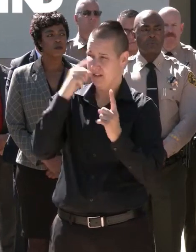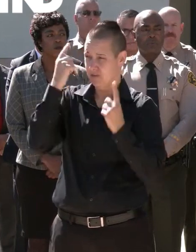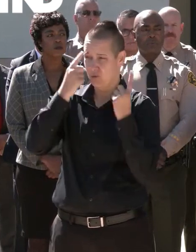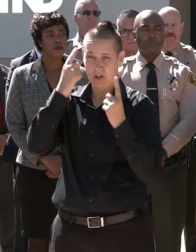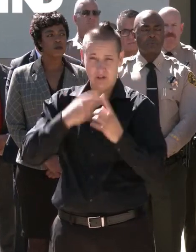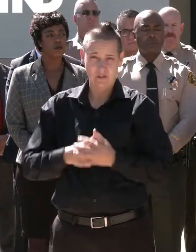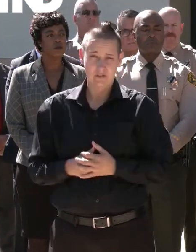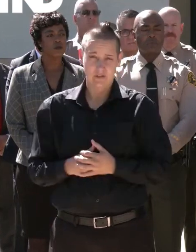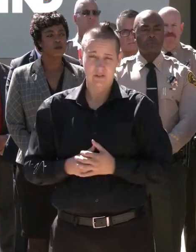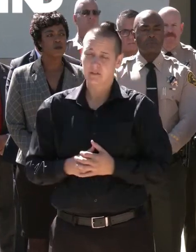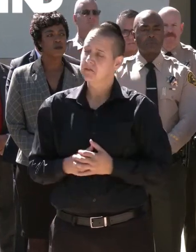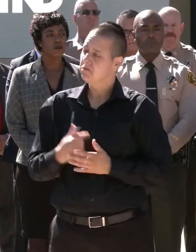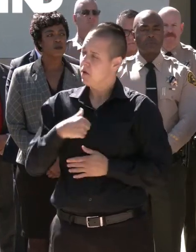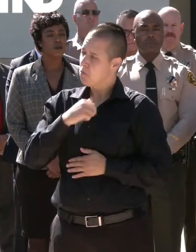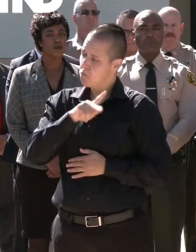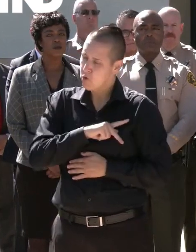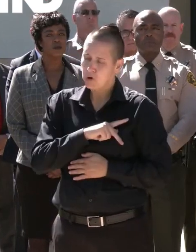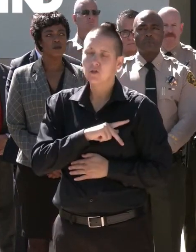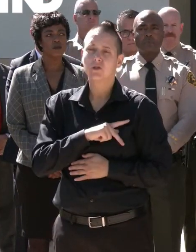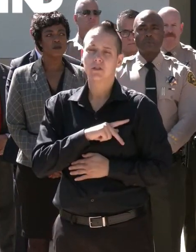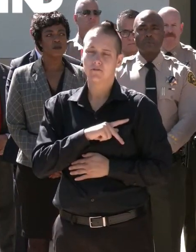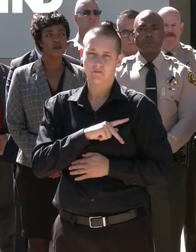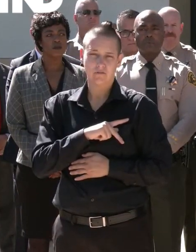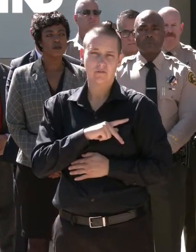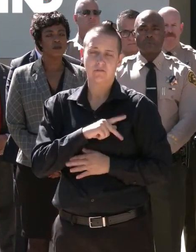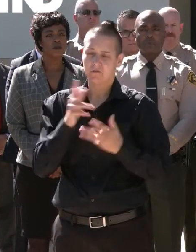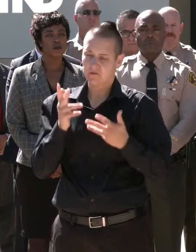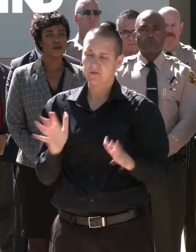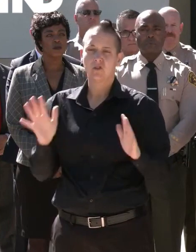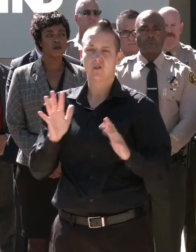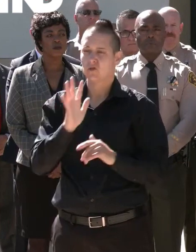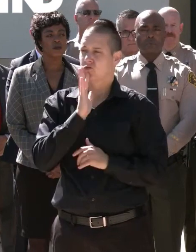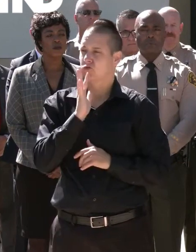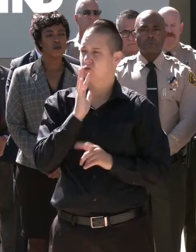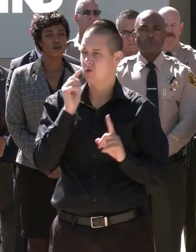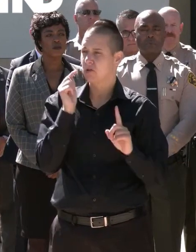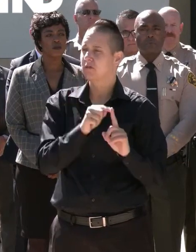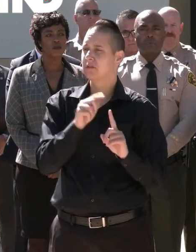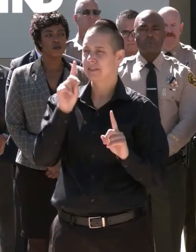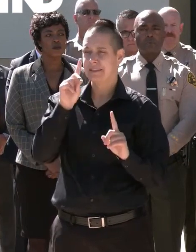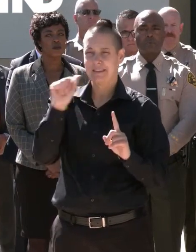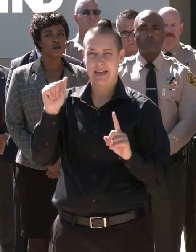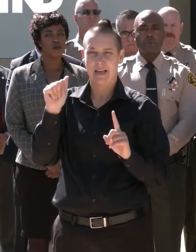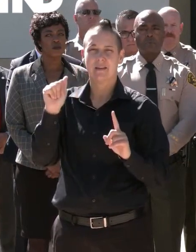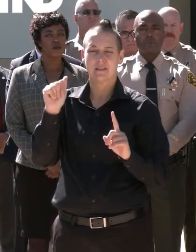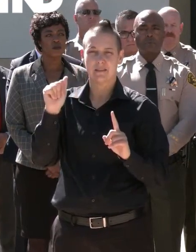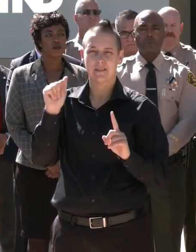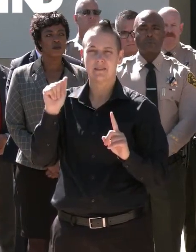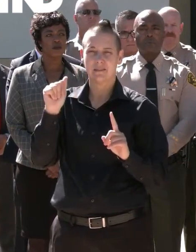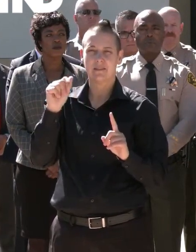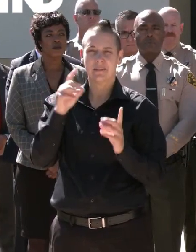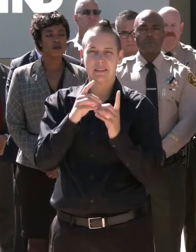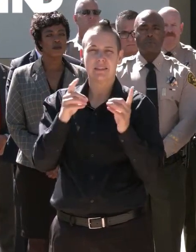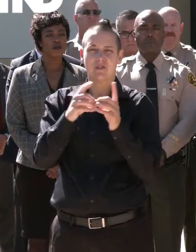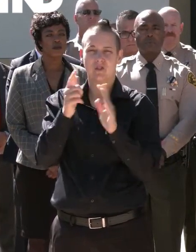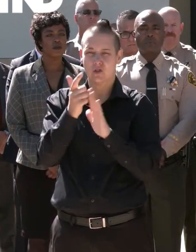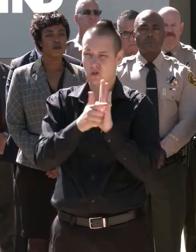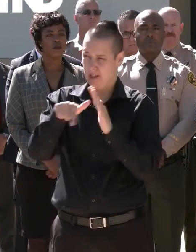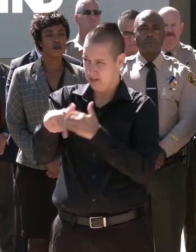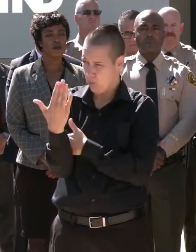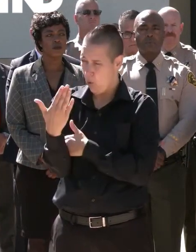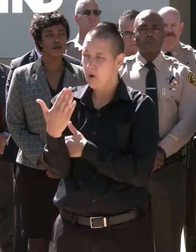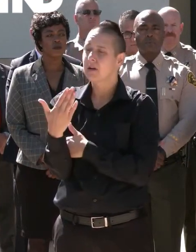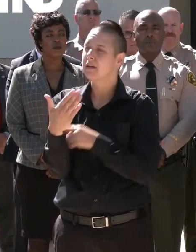consideration. I have personally spoken to the district attorney this morning,